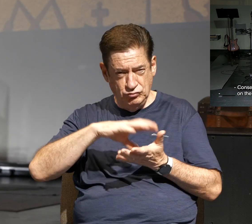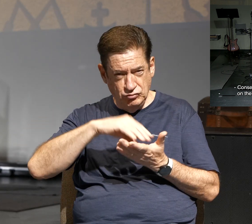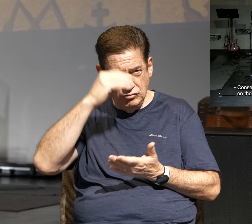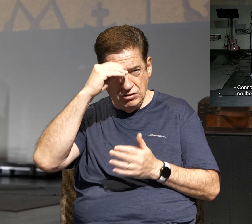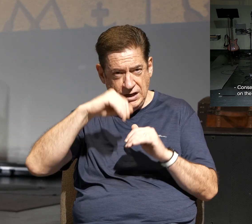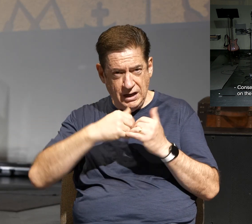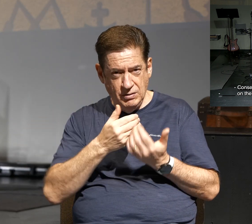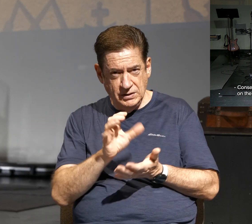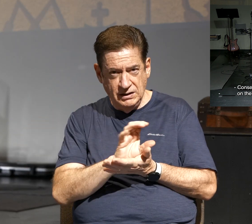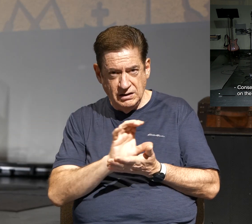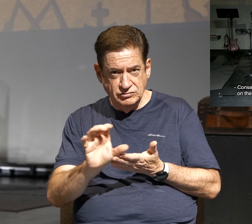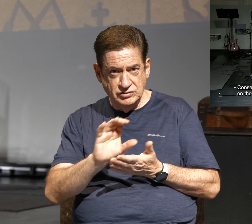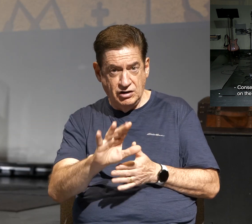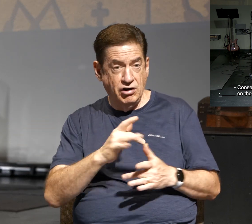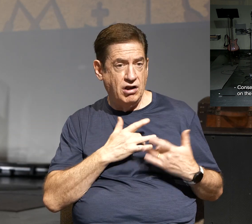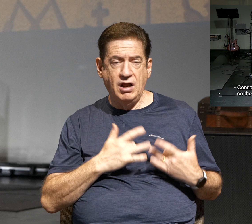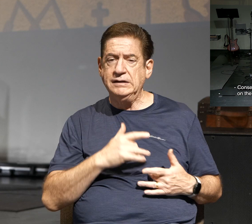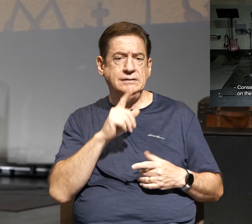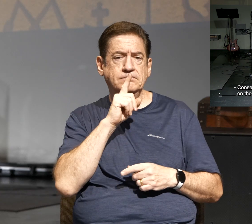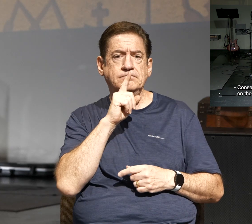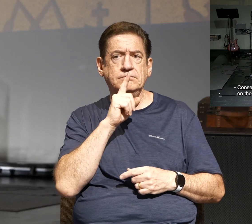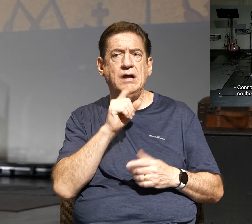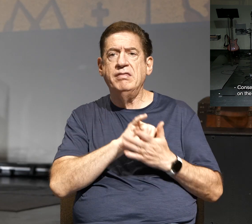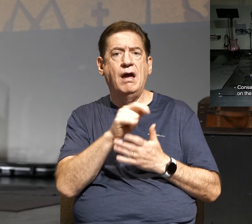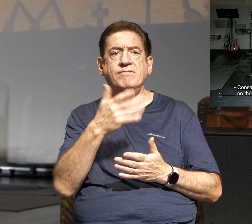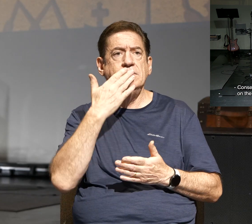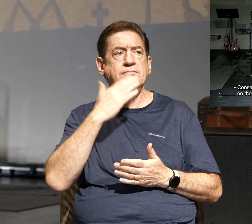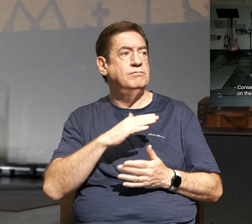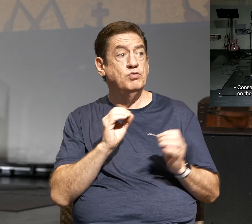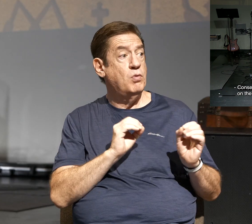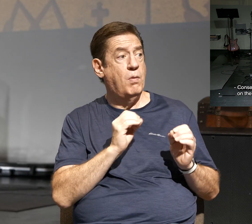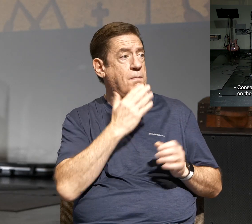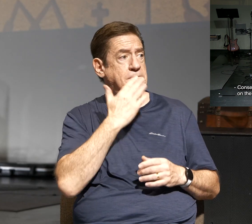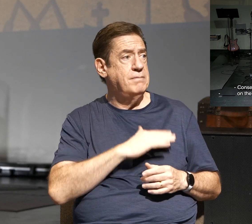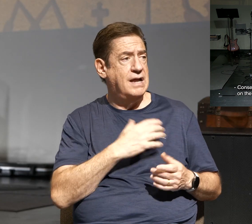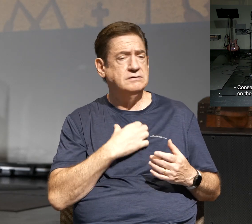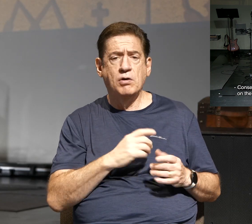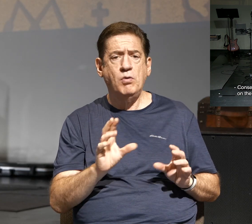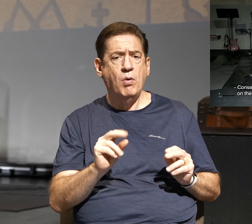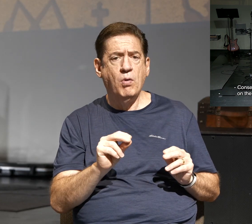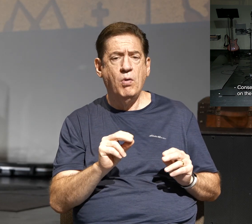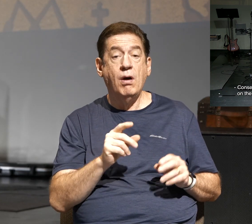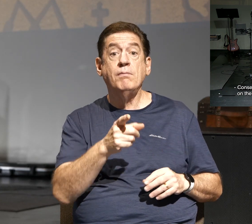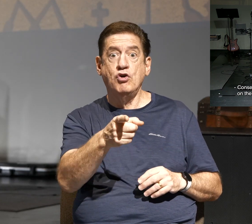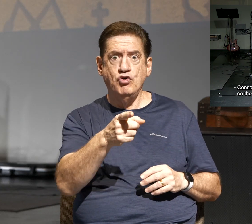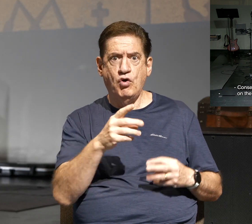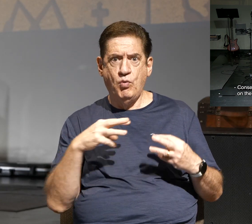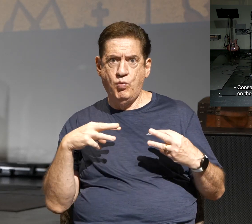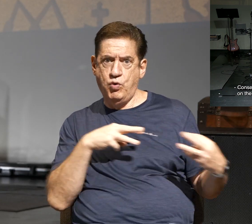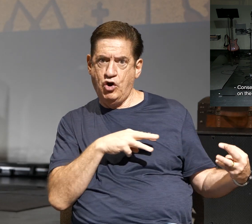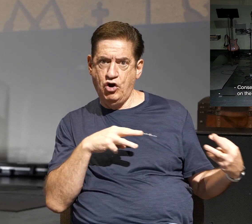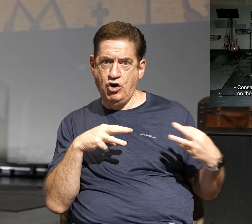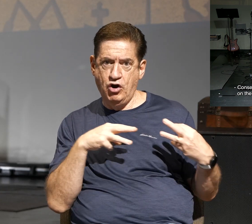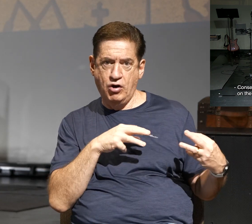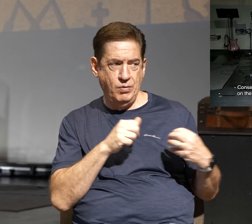heart is not that you have no bad desires, but that you are at war with